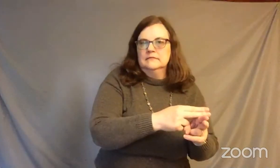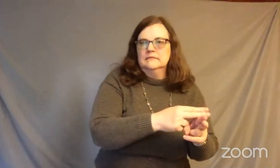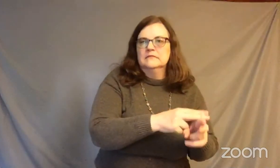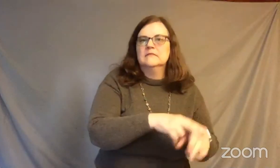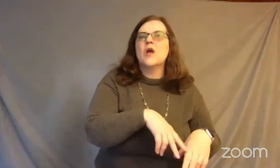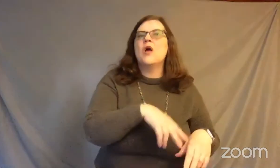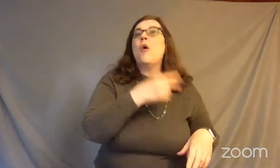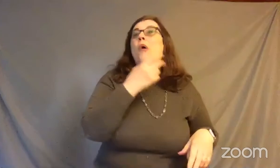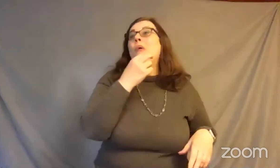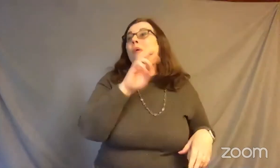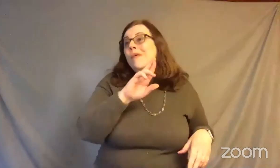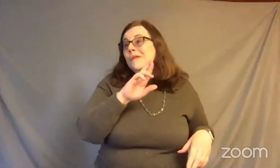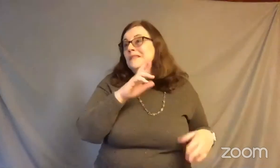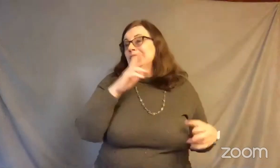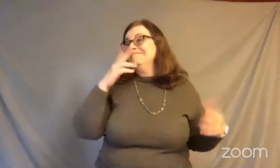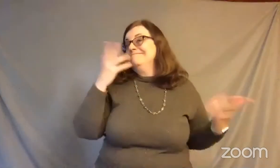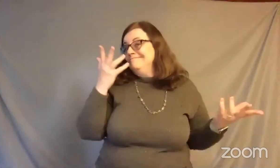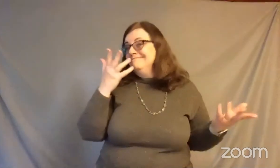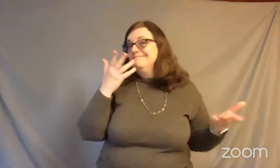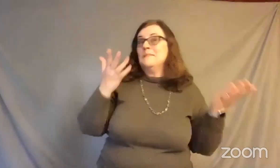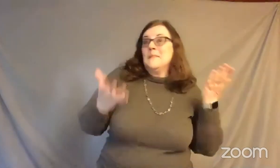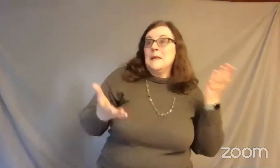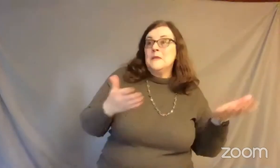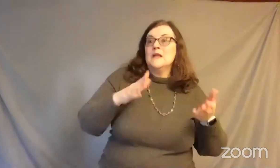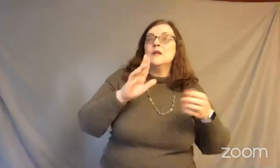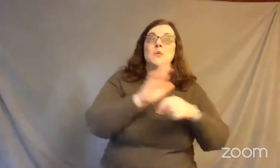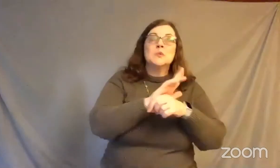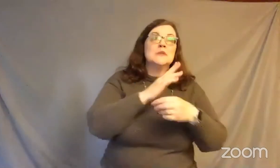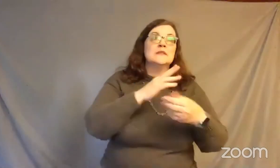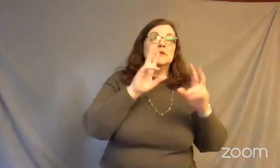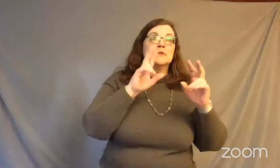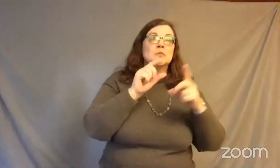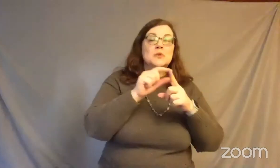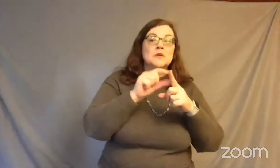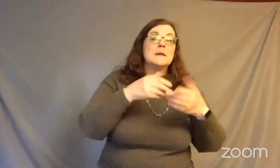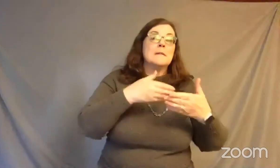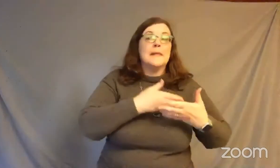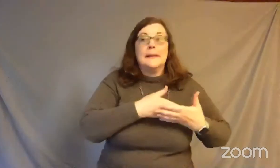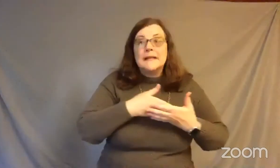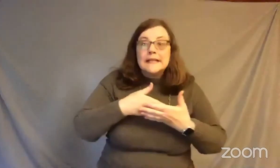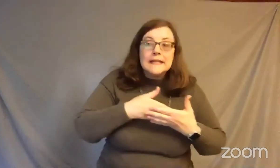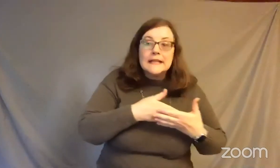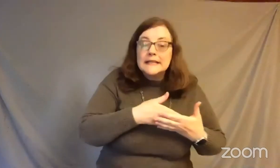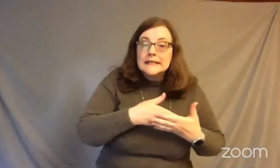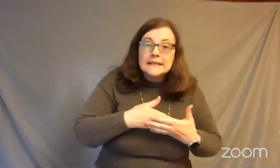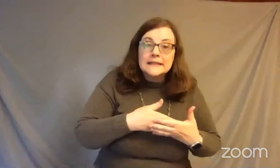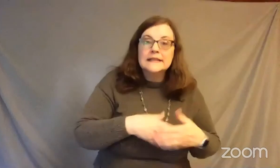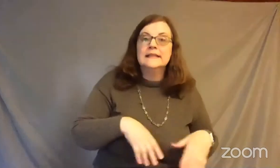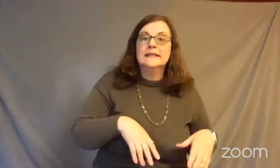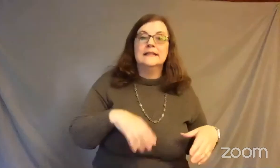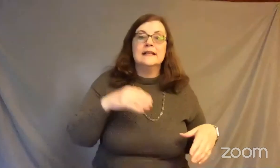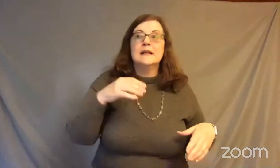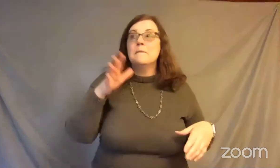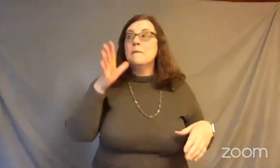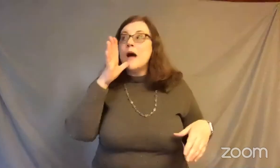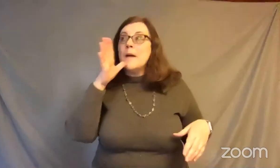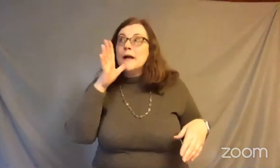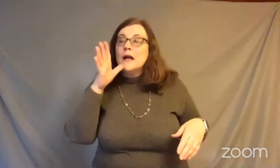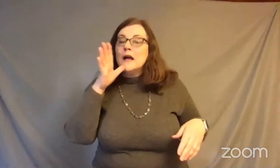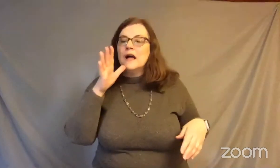And children will use their name instead of the subject on occasion. So sometimes, alternatively,